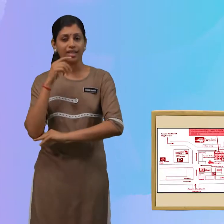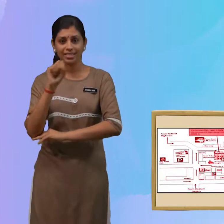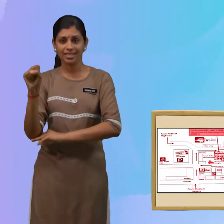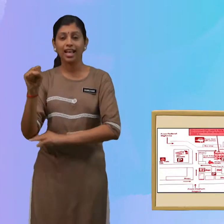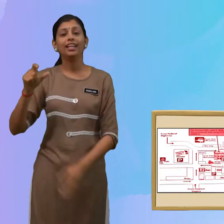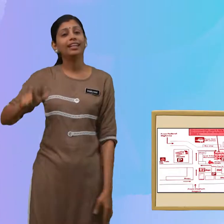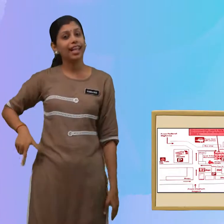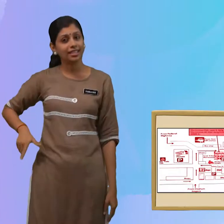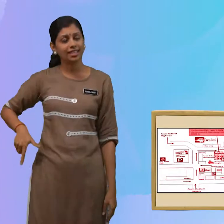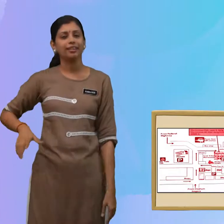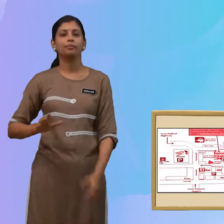parents later.